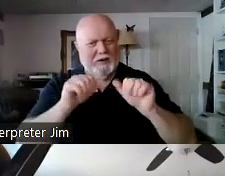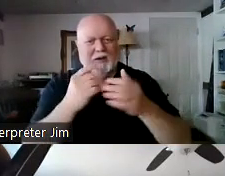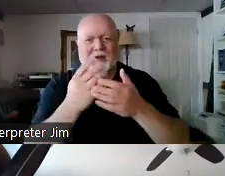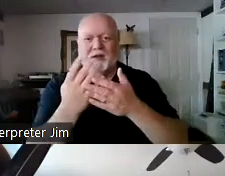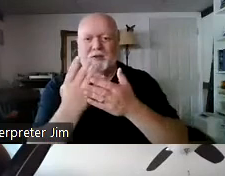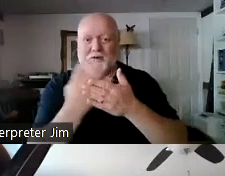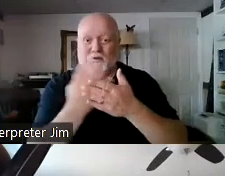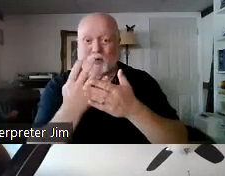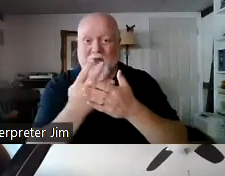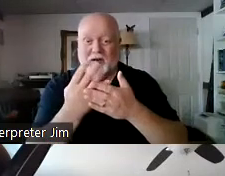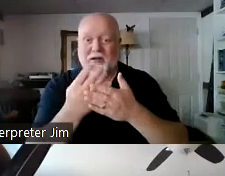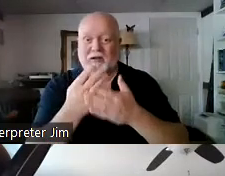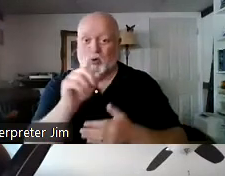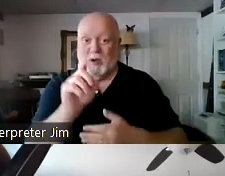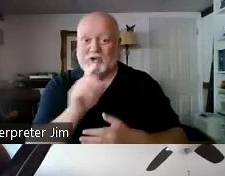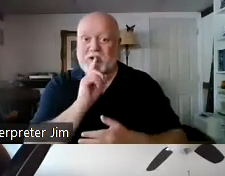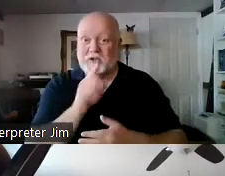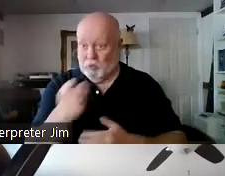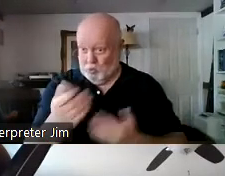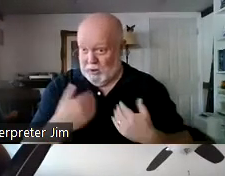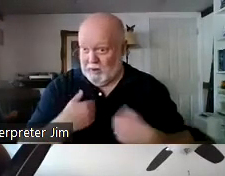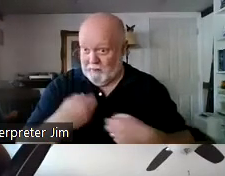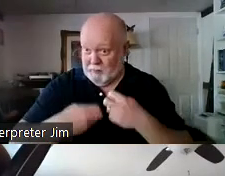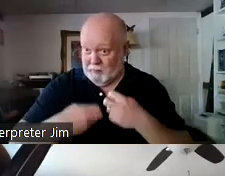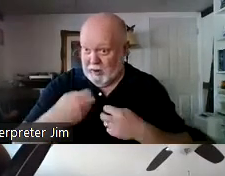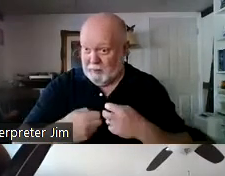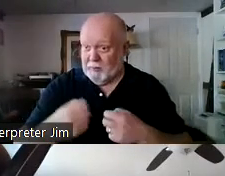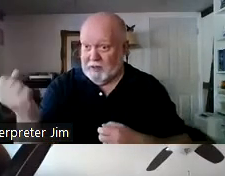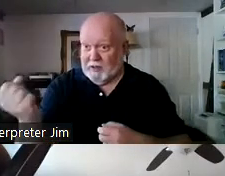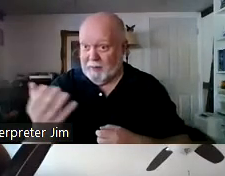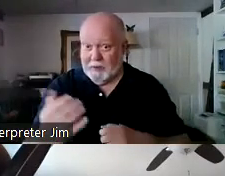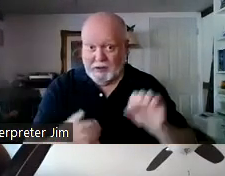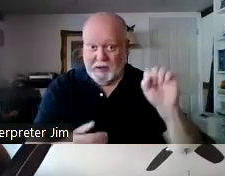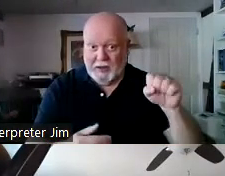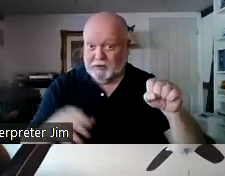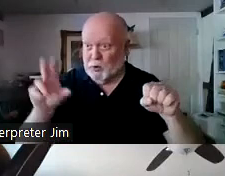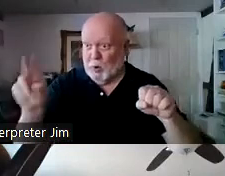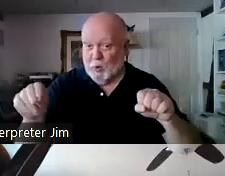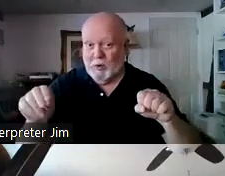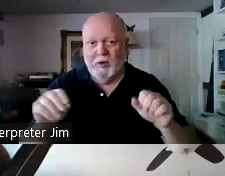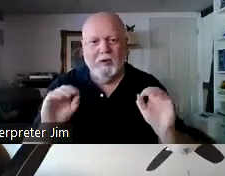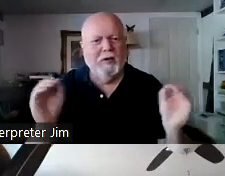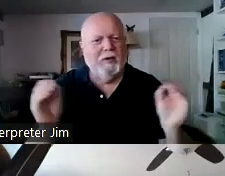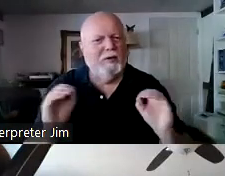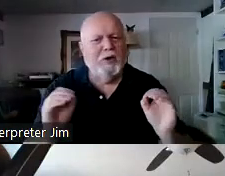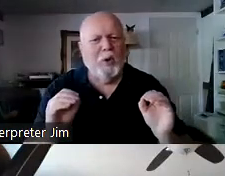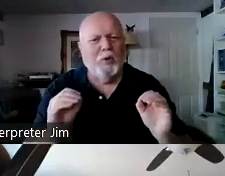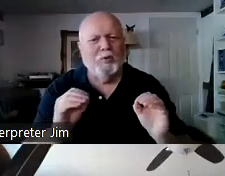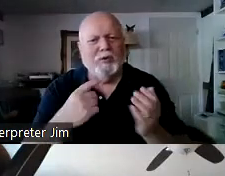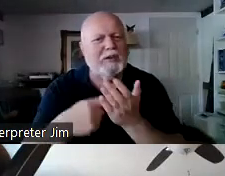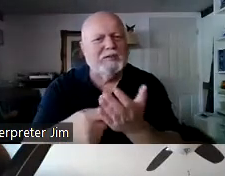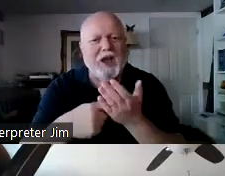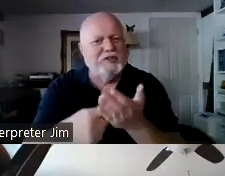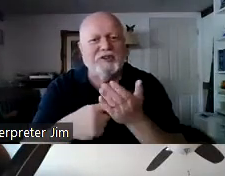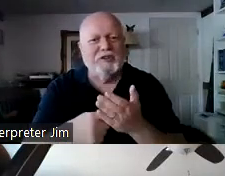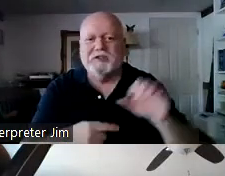do you have a problem with gambling? It's just yes or no. There's no further discussion of it. And so it is very eye-opening to